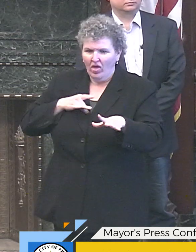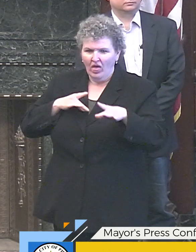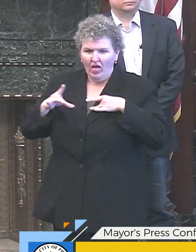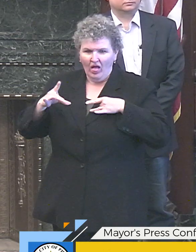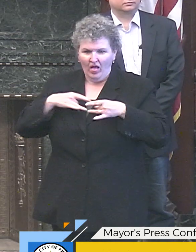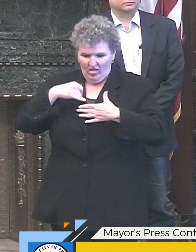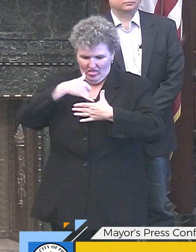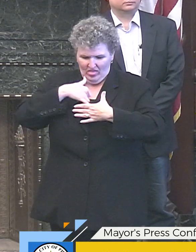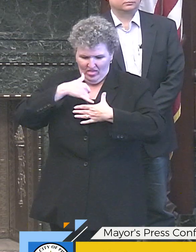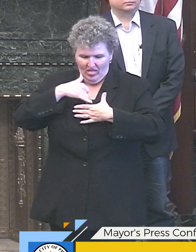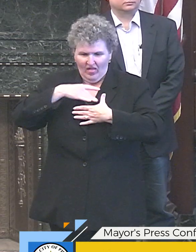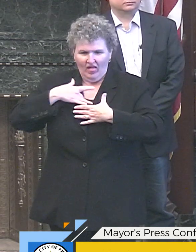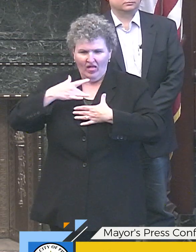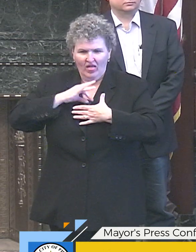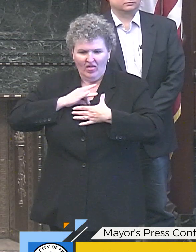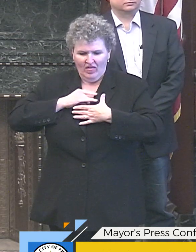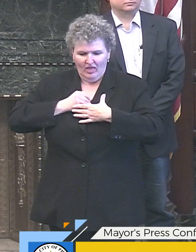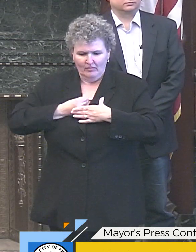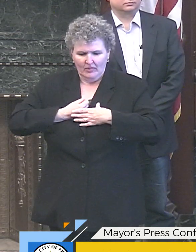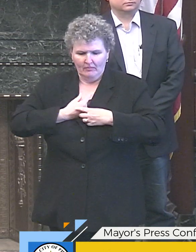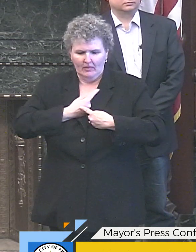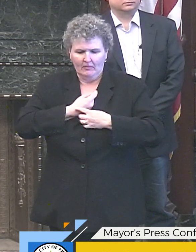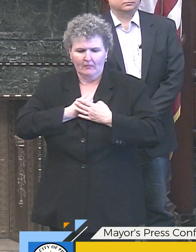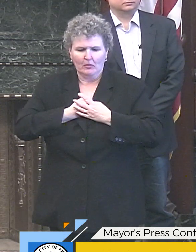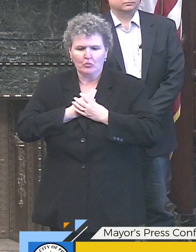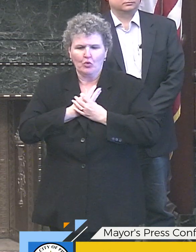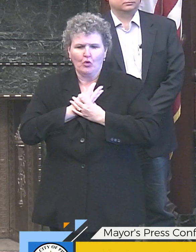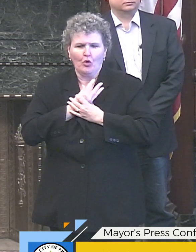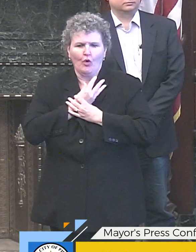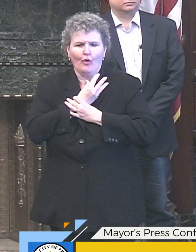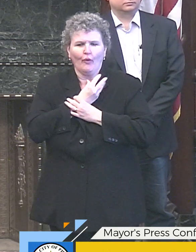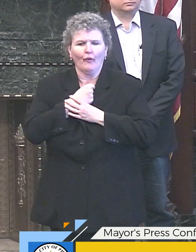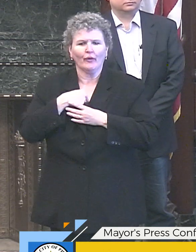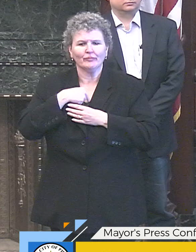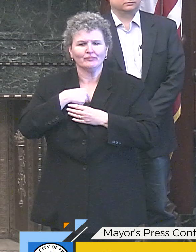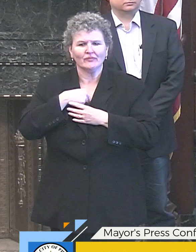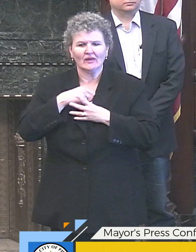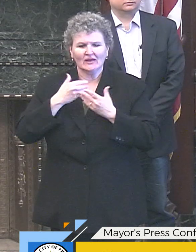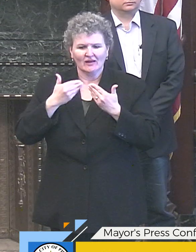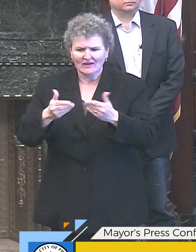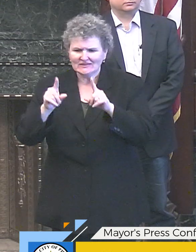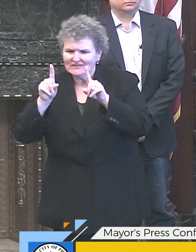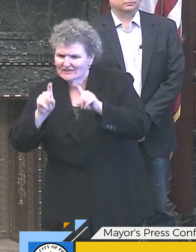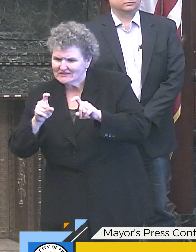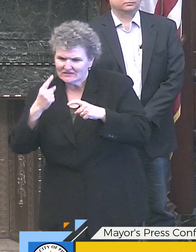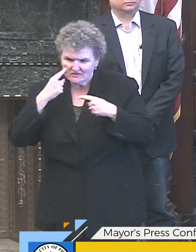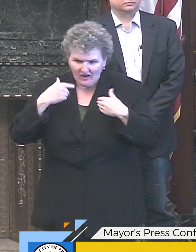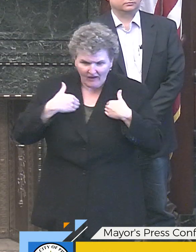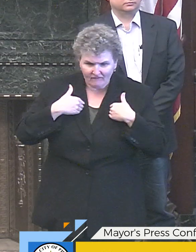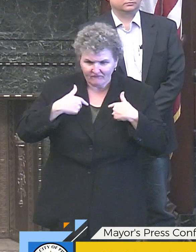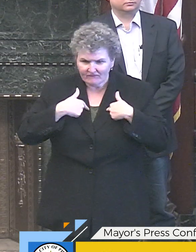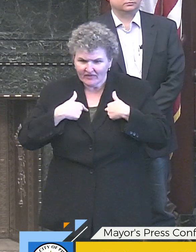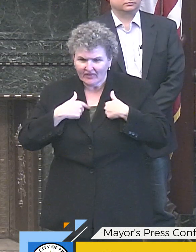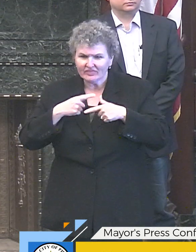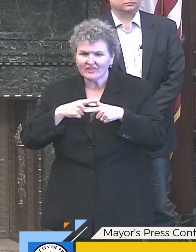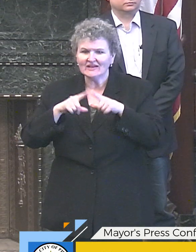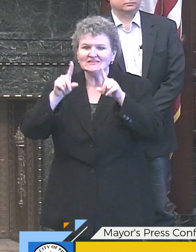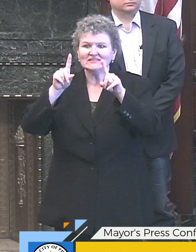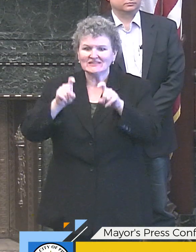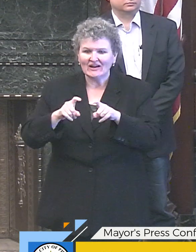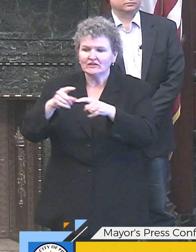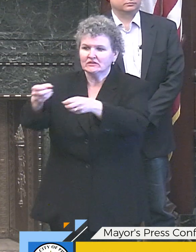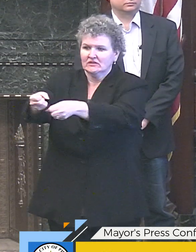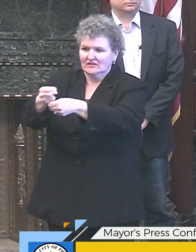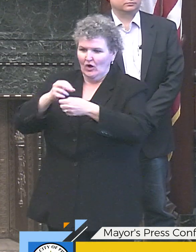a delay between when people get sick and when they get tested. And there's a delay between when they get tested and when we get the result. In that case, that could be several